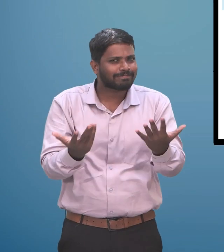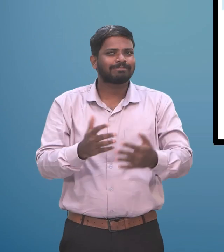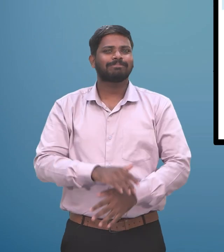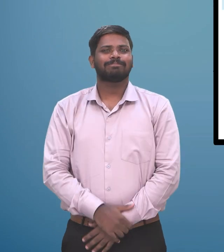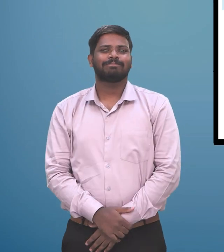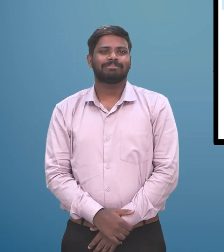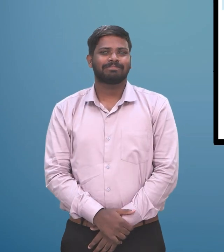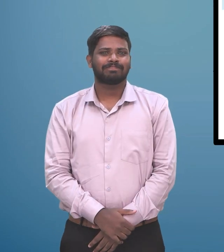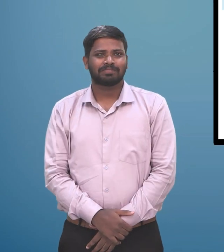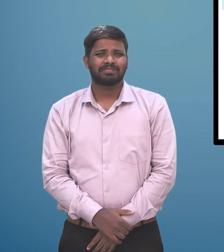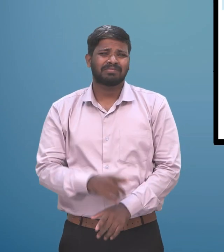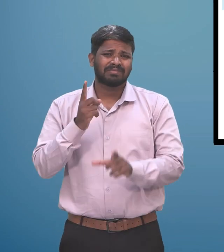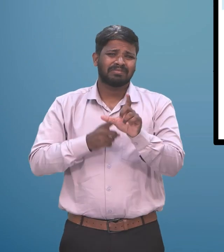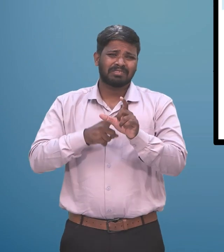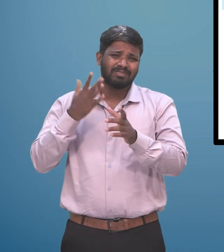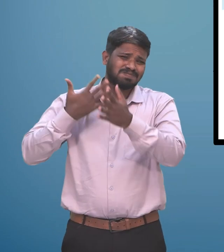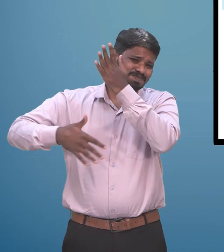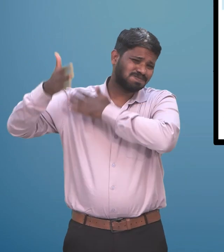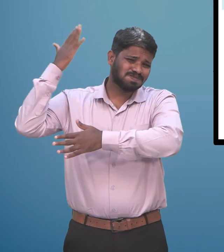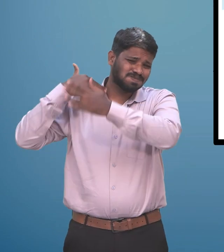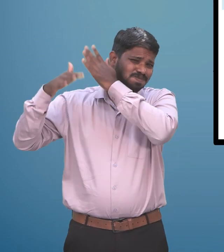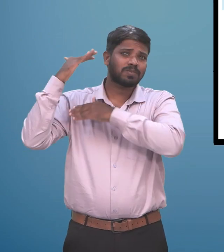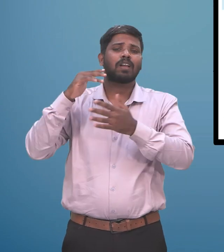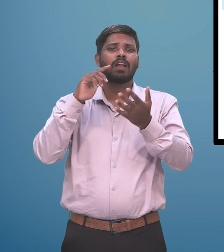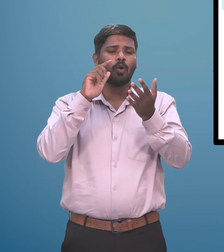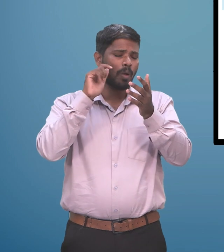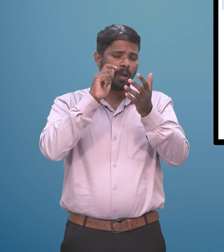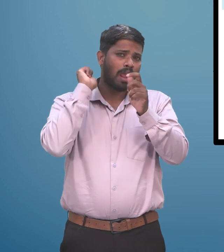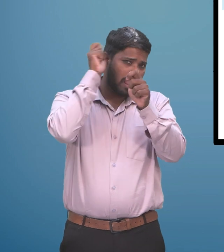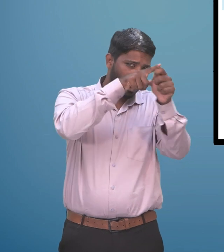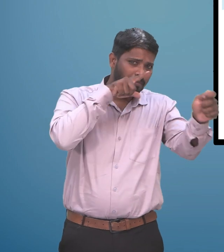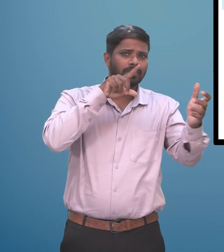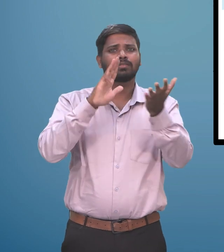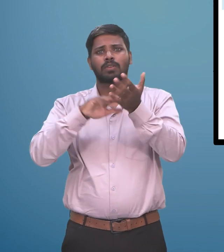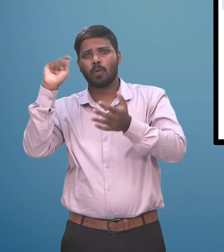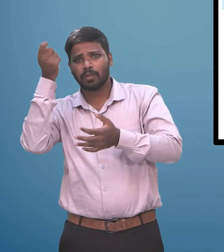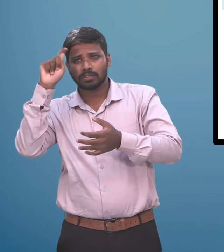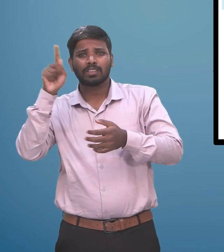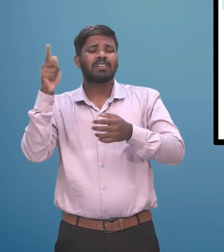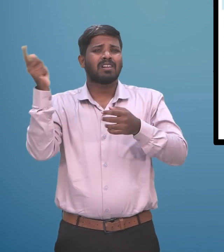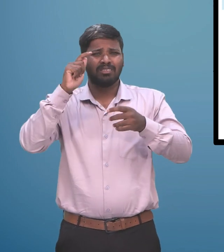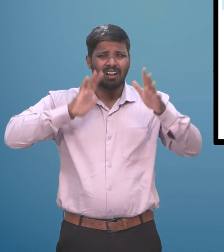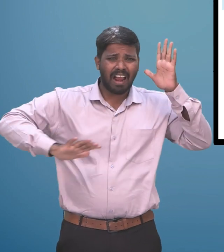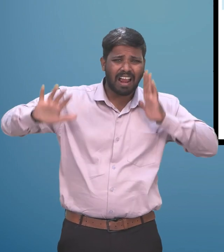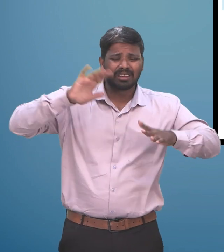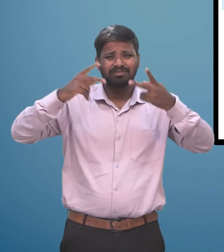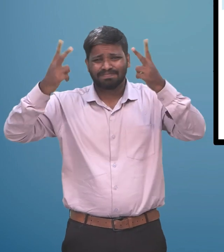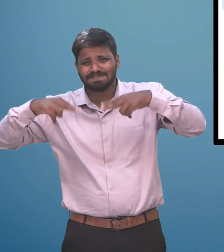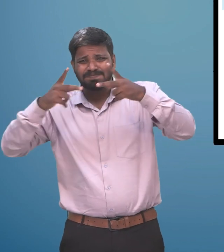them. A few years ago, a scholar conducted a survey in Tamil Nadu alone and counted